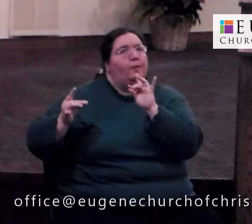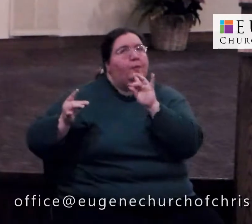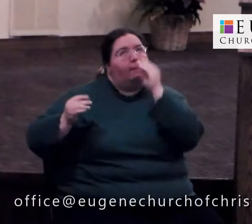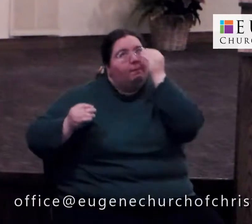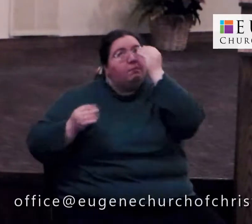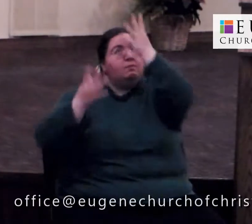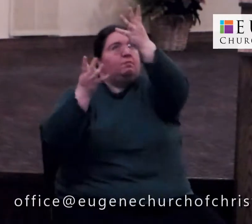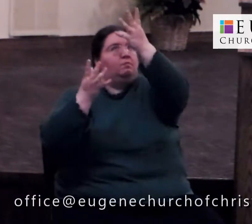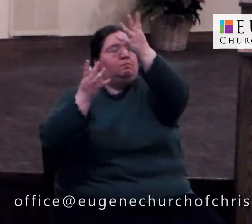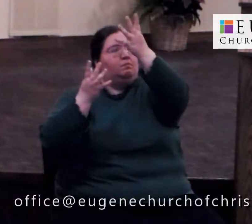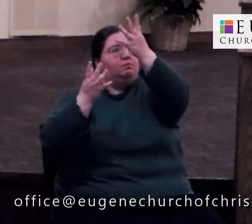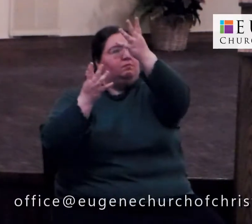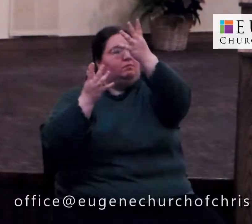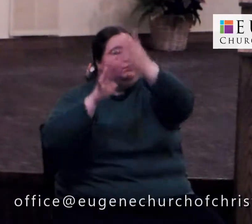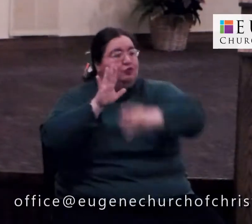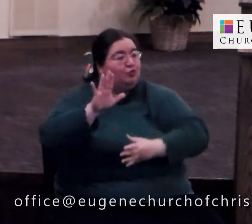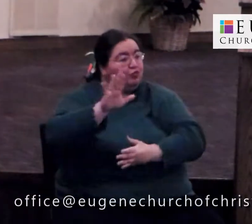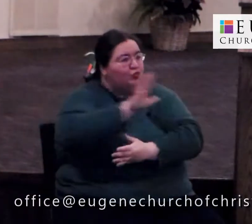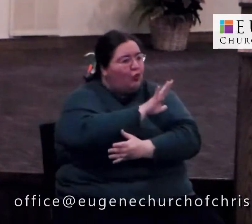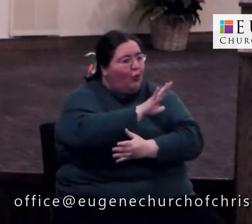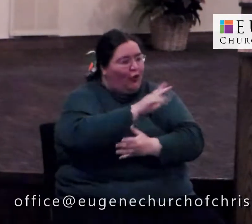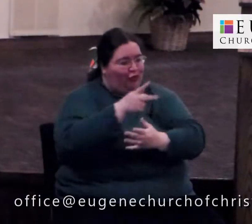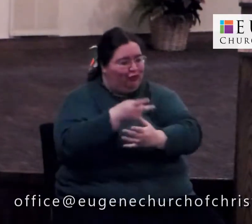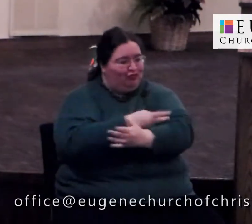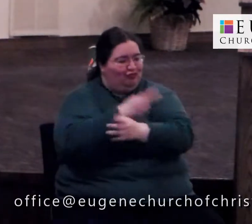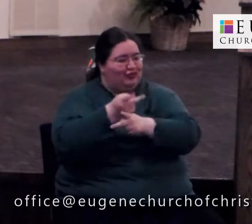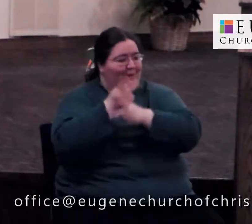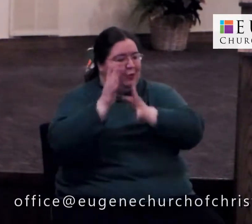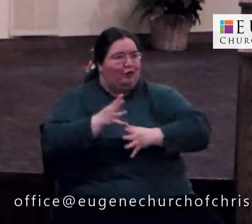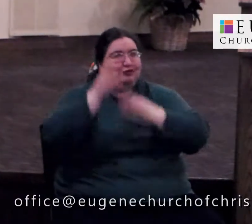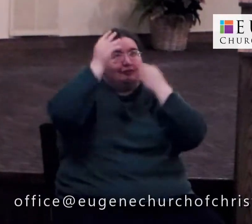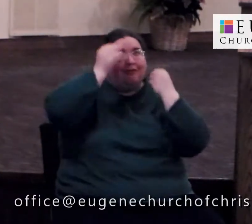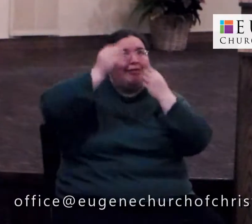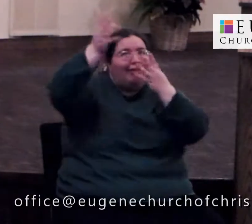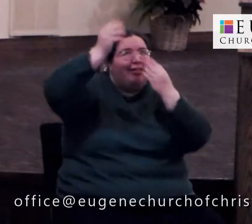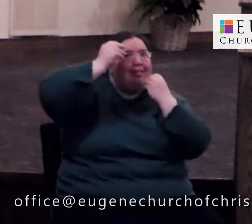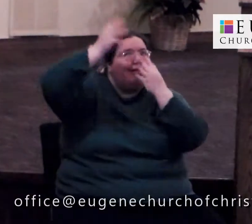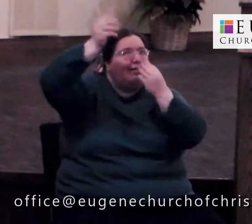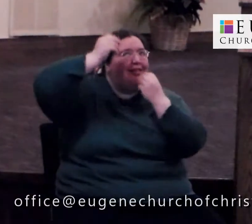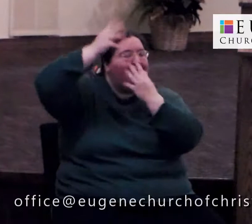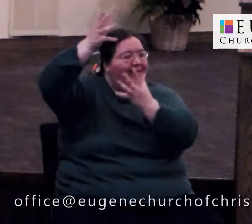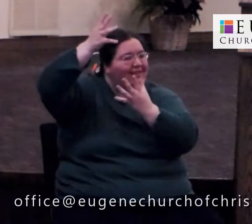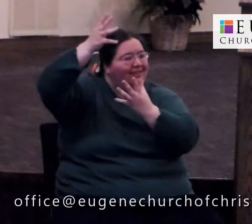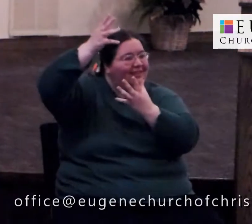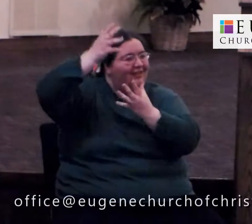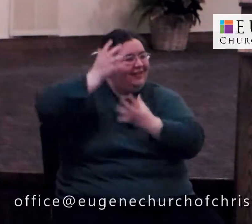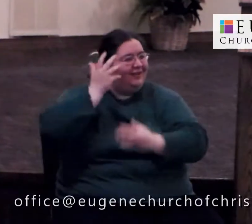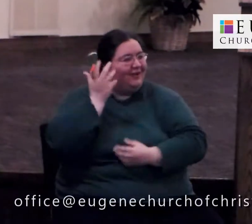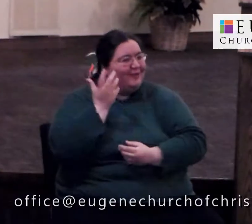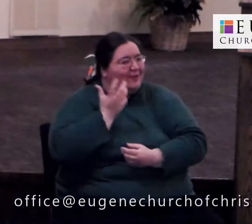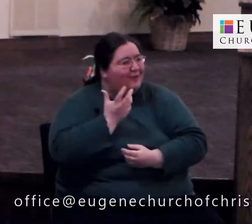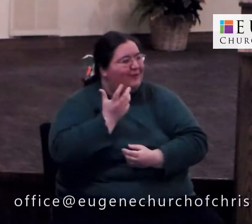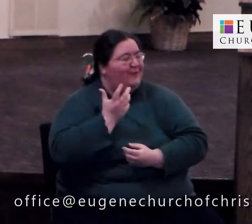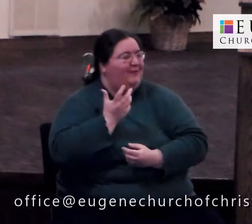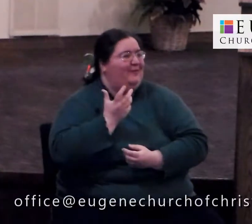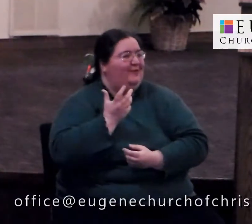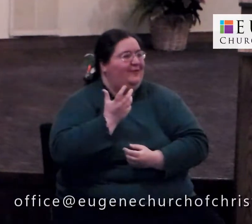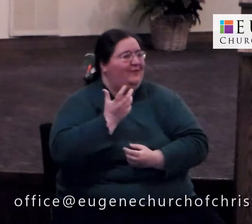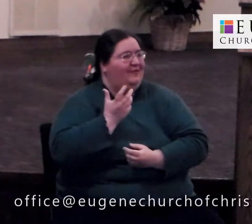Father. And I think to myself, every time we do that, this is shepherding. I think of myself as they try to set